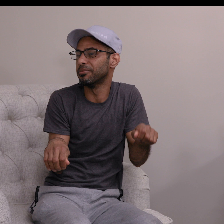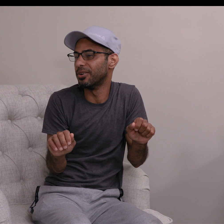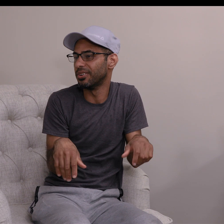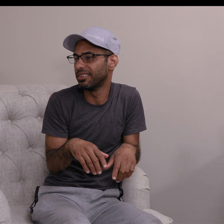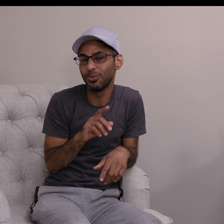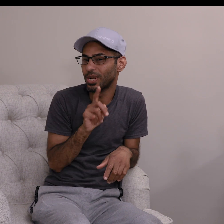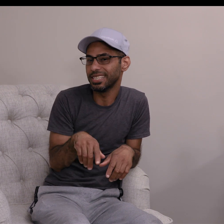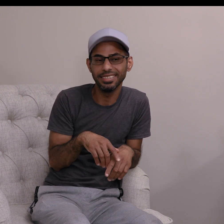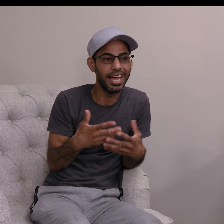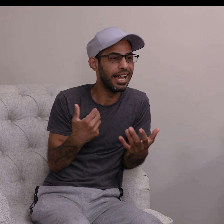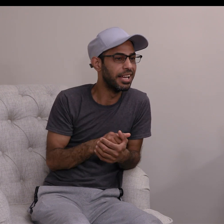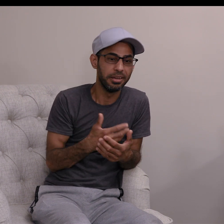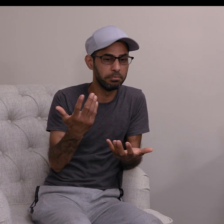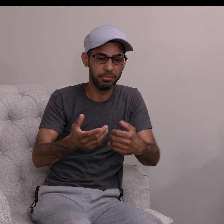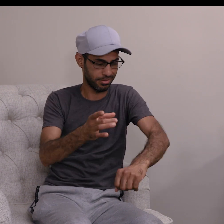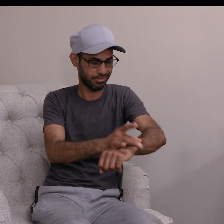There's so many possibilities, really.